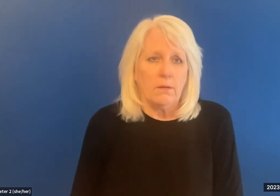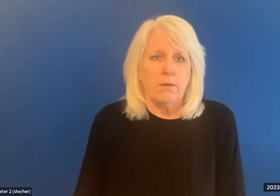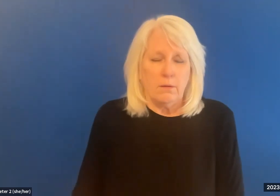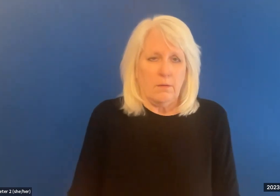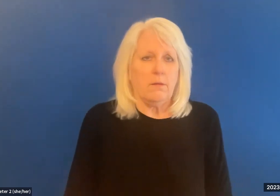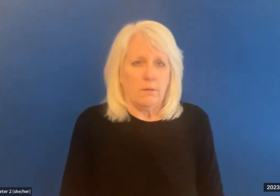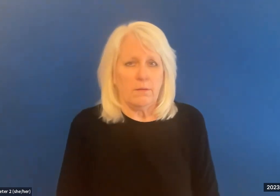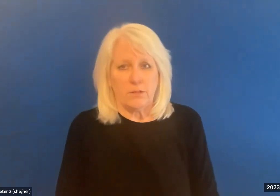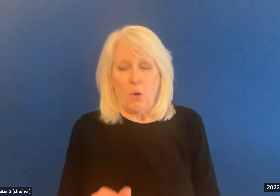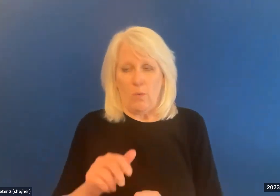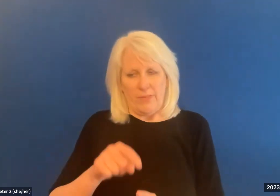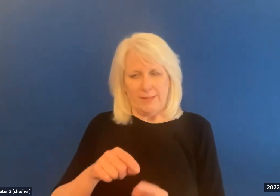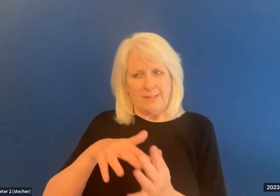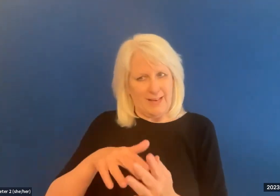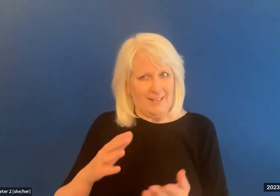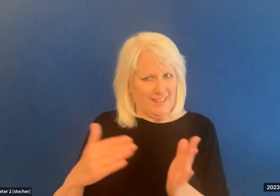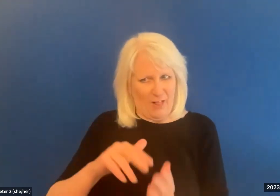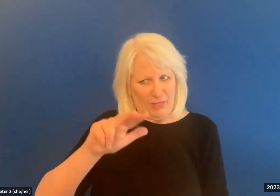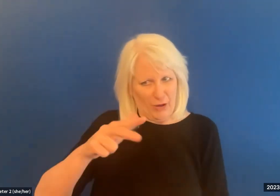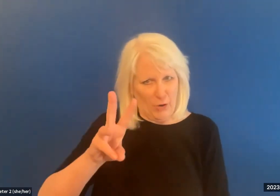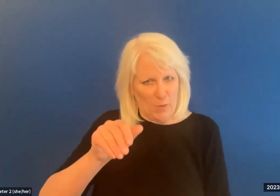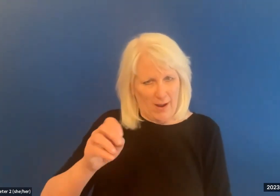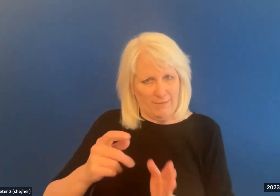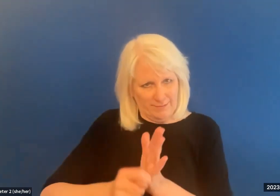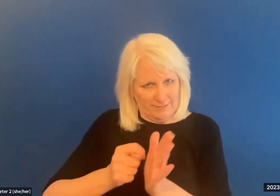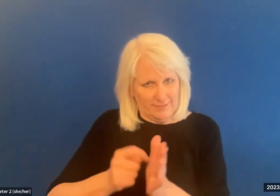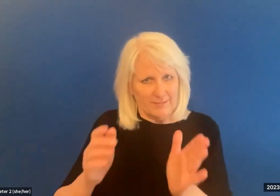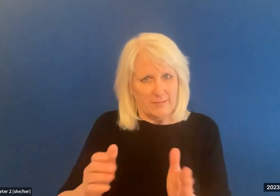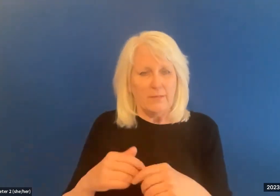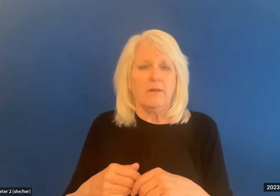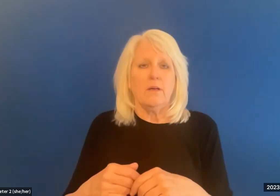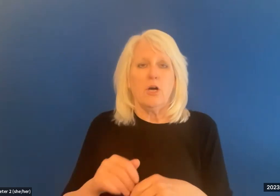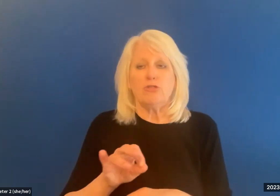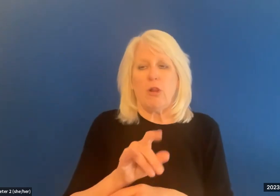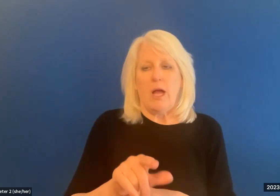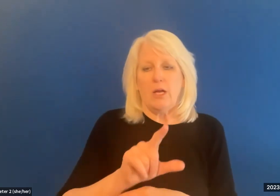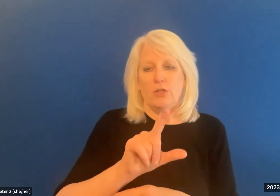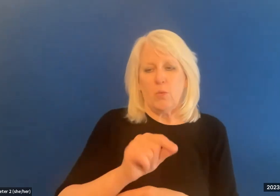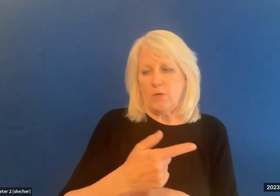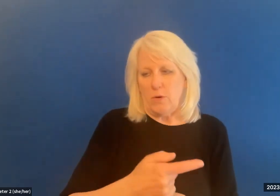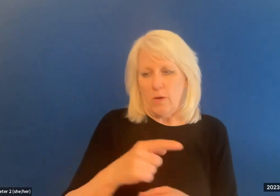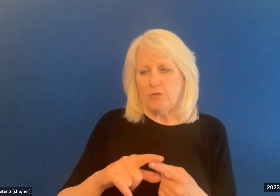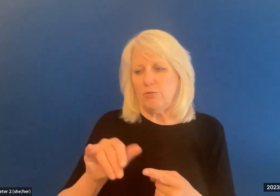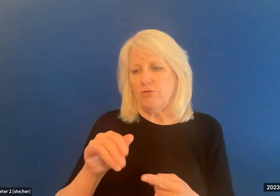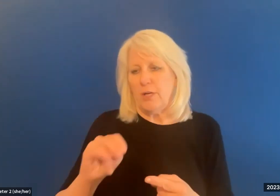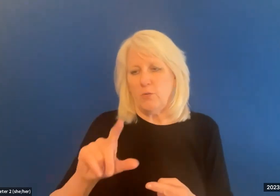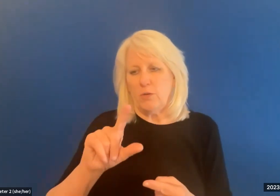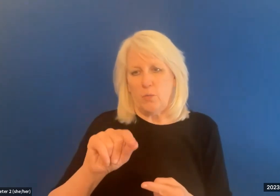The third wave of this study sent out the described survey and collected data between July 2021 and January